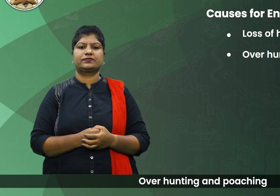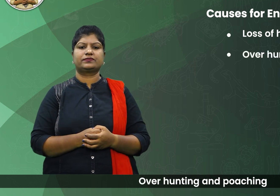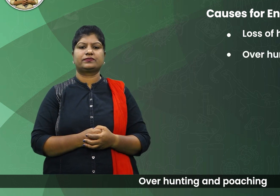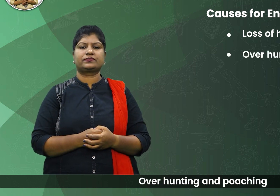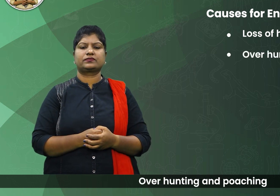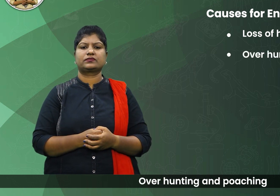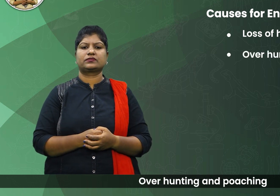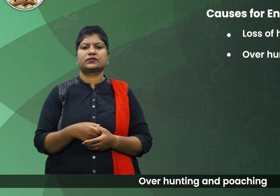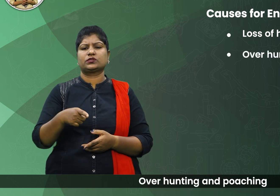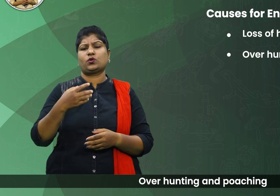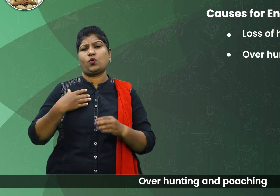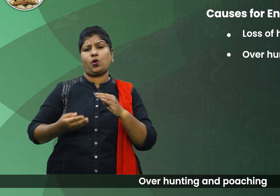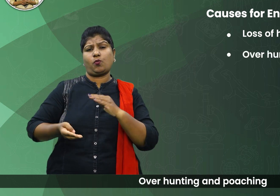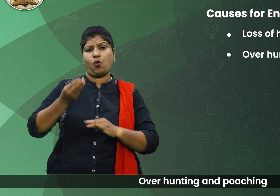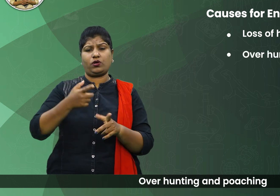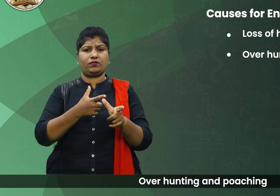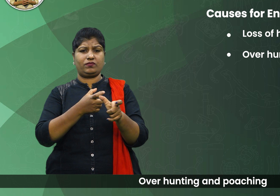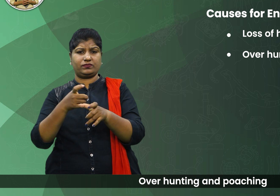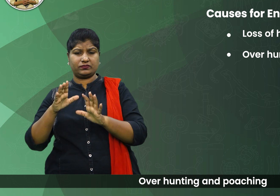Overhunting and poaching,